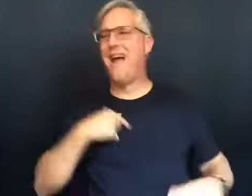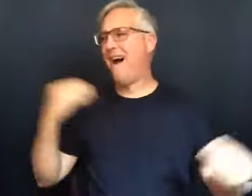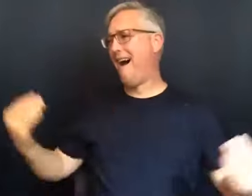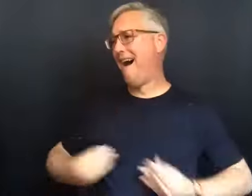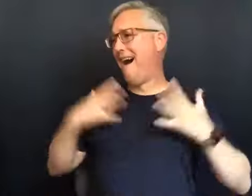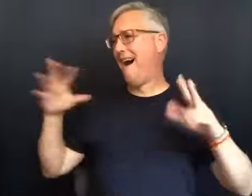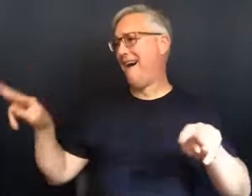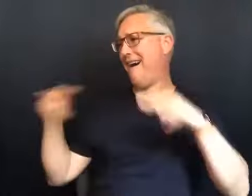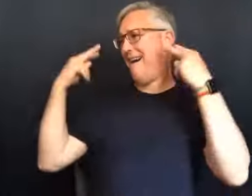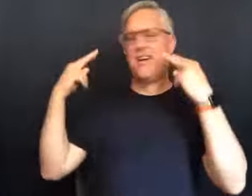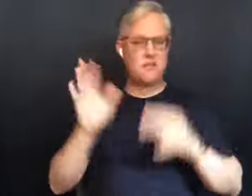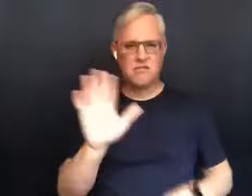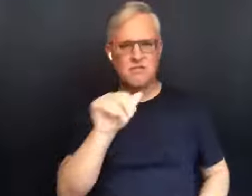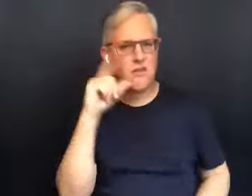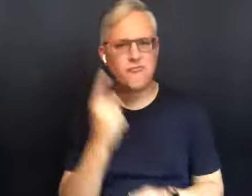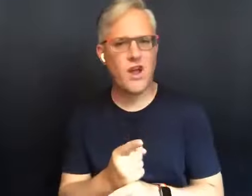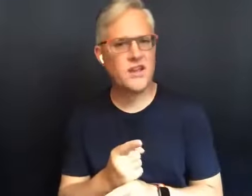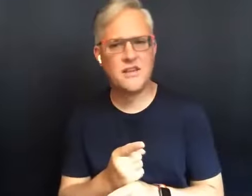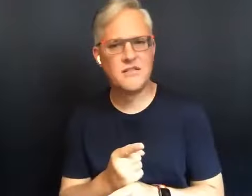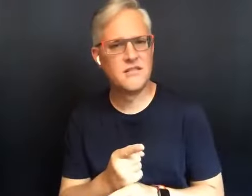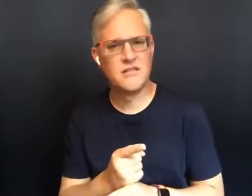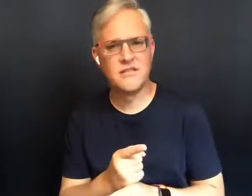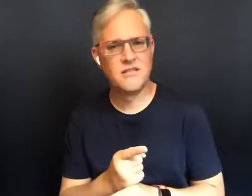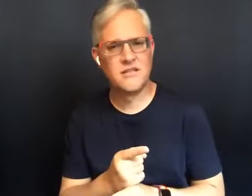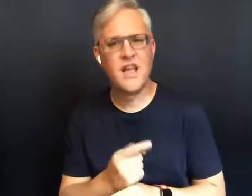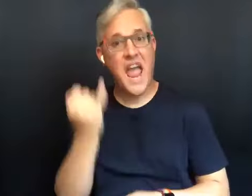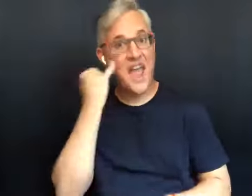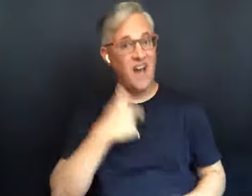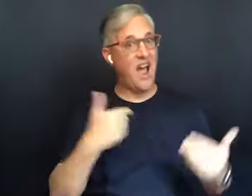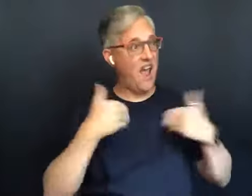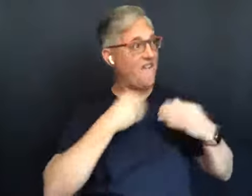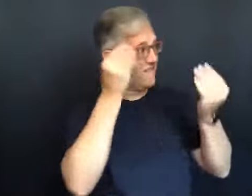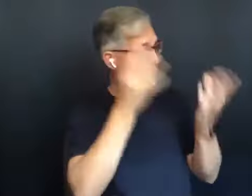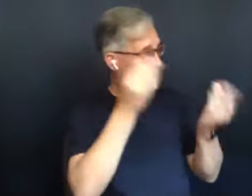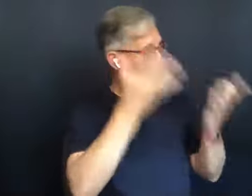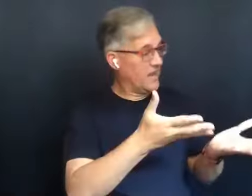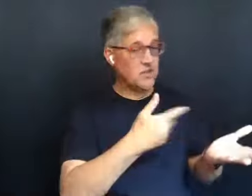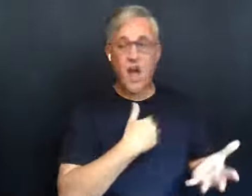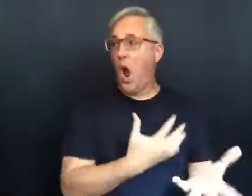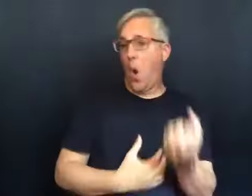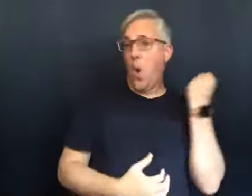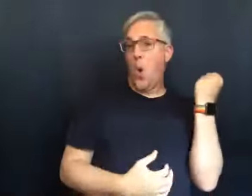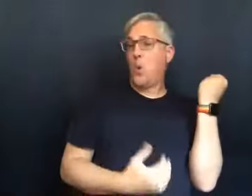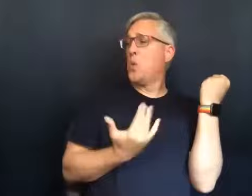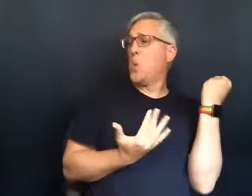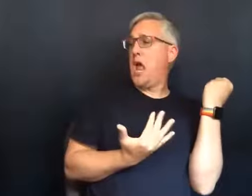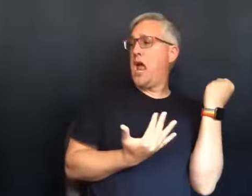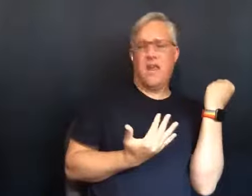I had information. If I have information, we do an awful lot of very